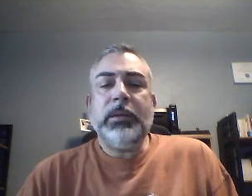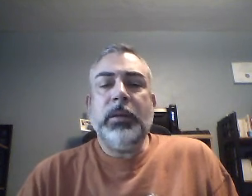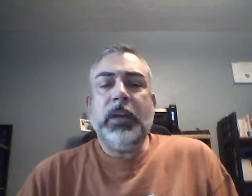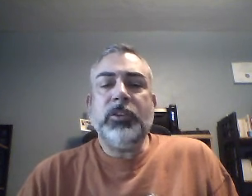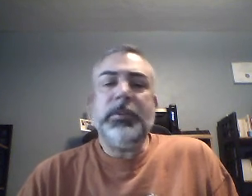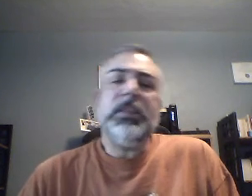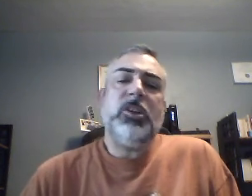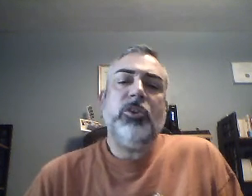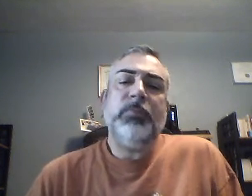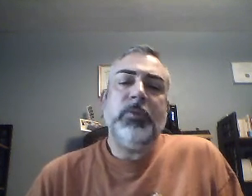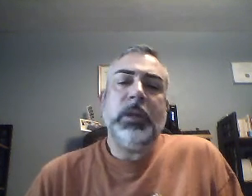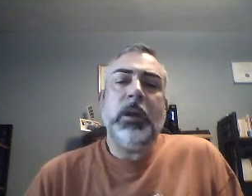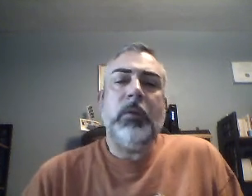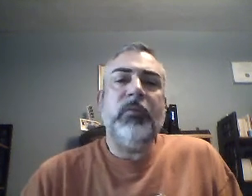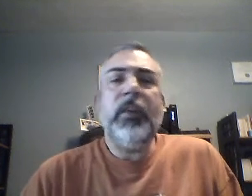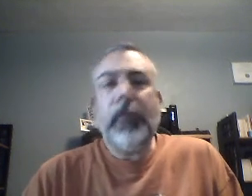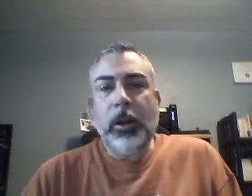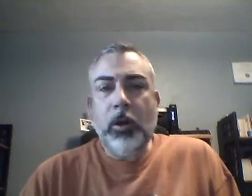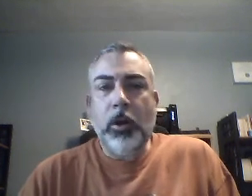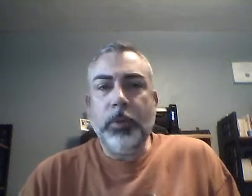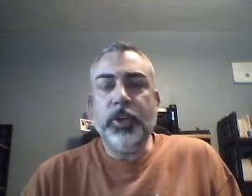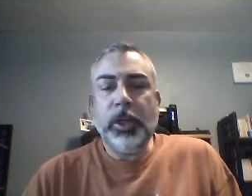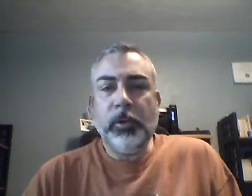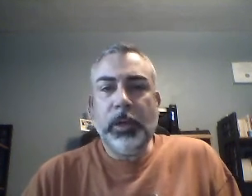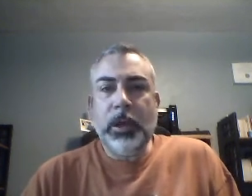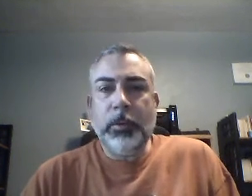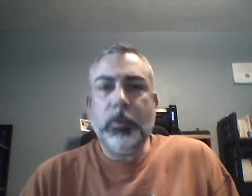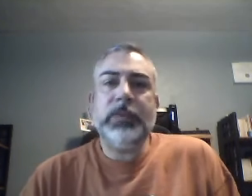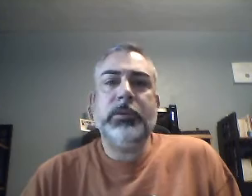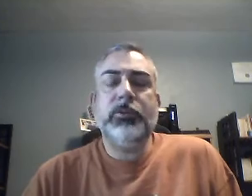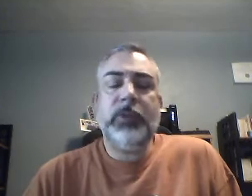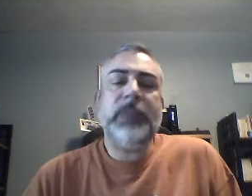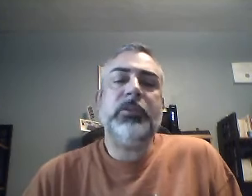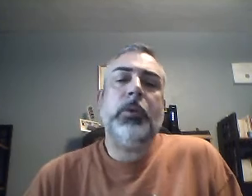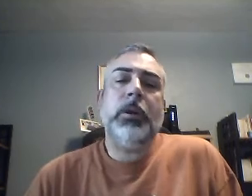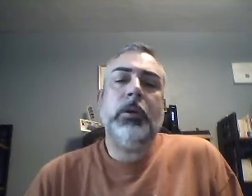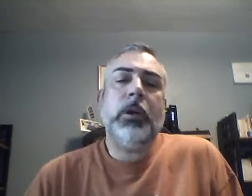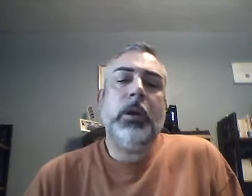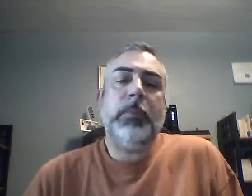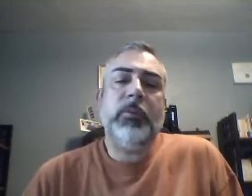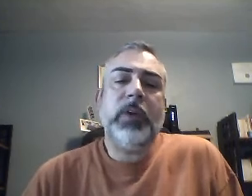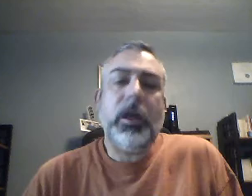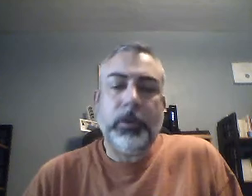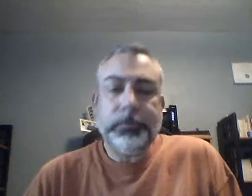the LGBTQ community very hard, particularly trans and queer people of color.